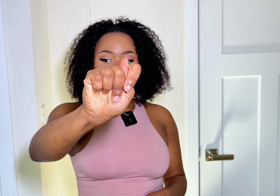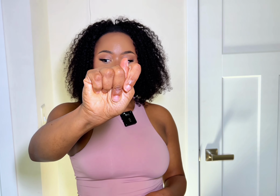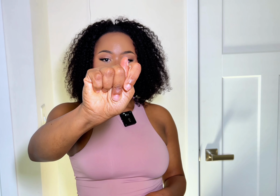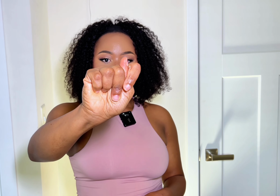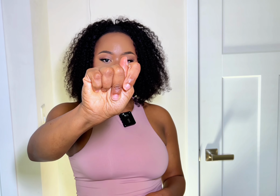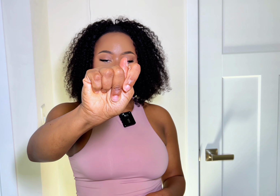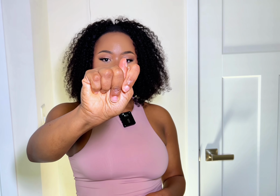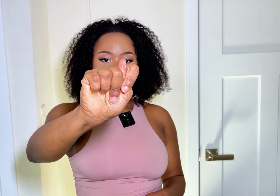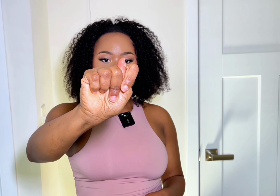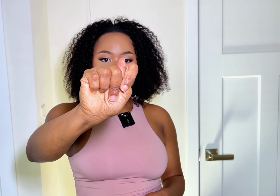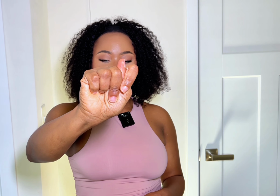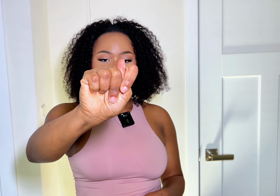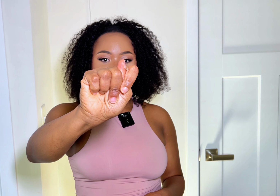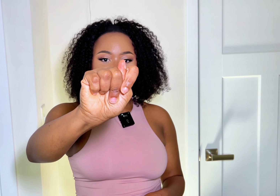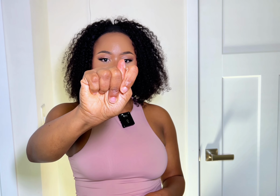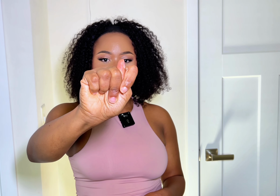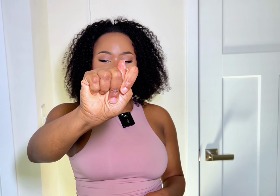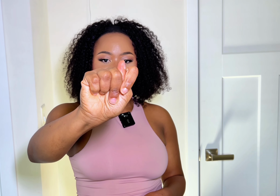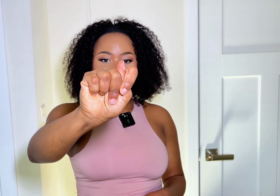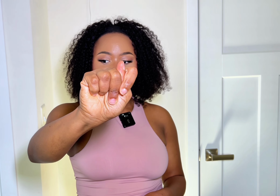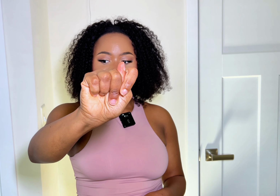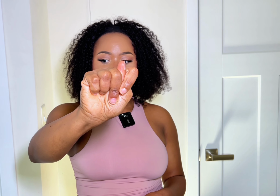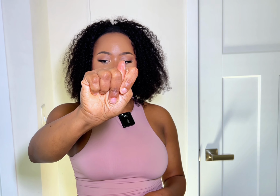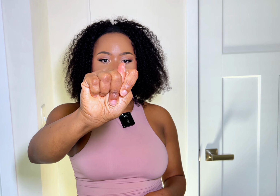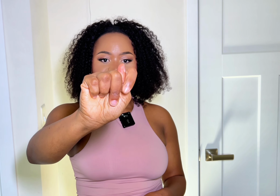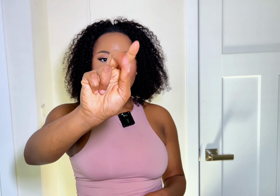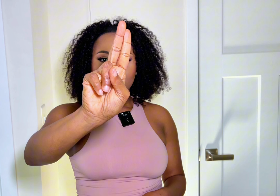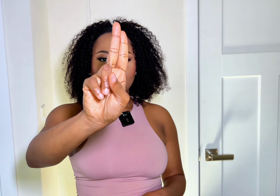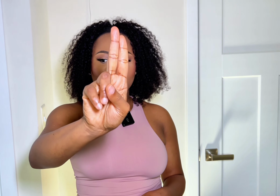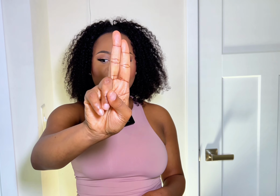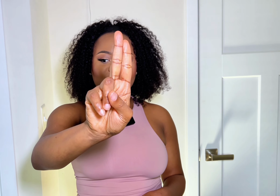T, come on, you got this, T, yeah, U,